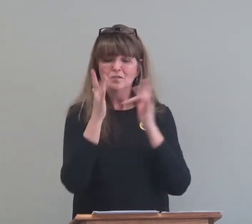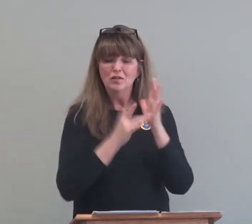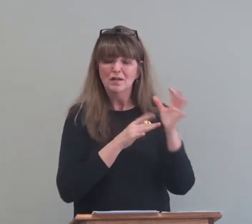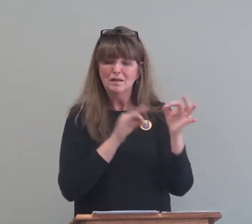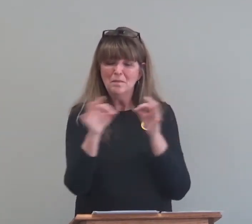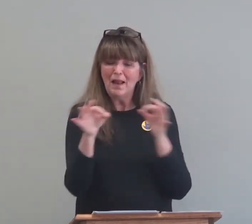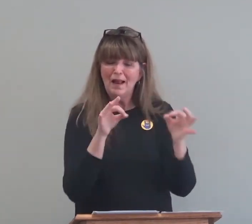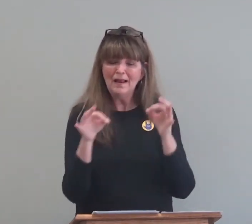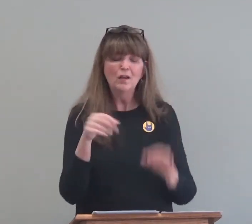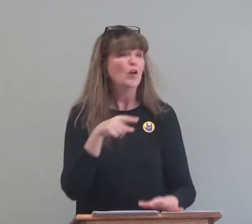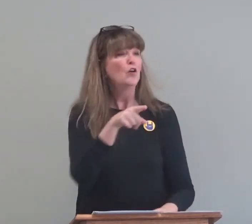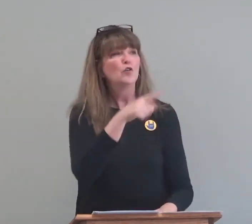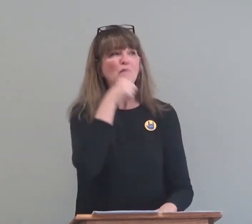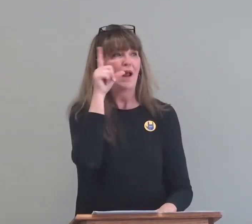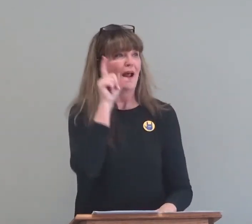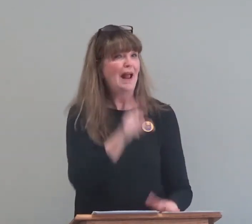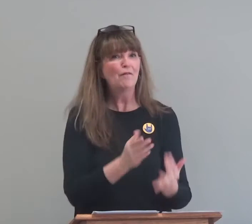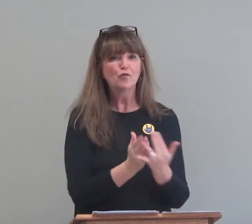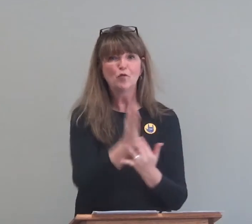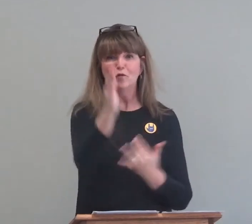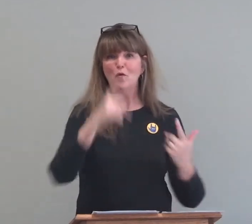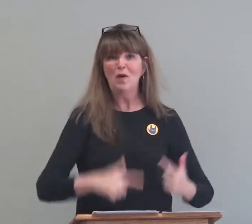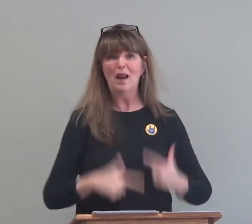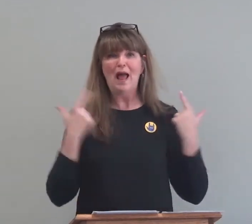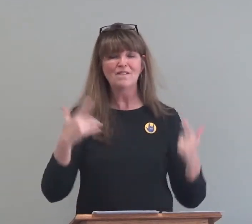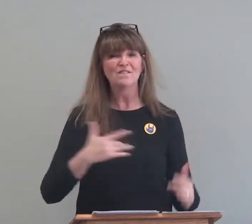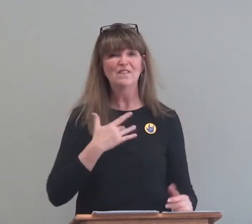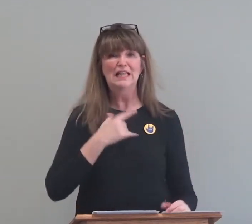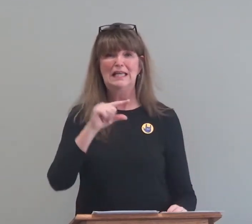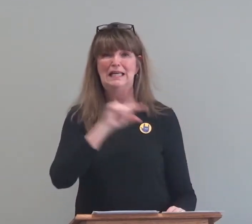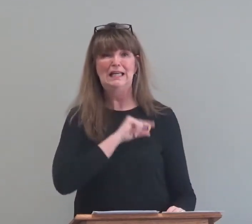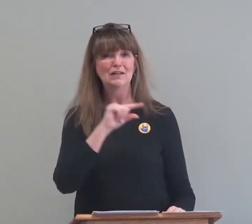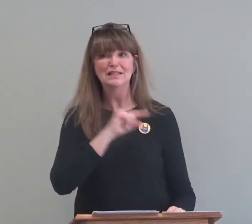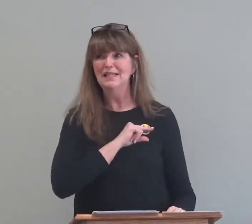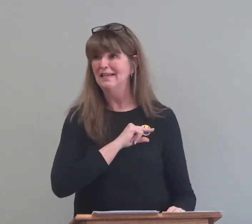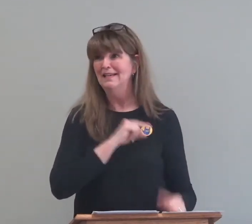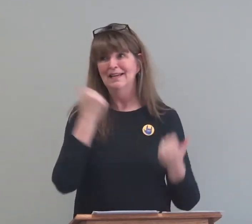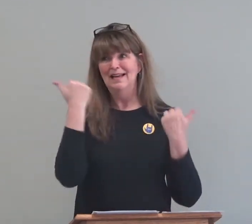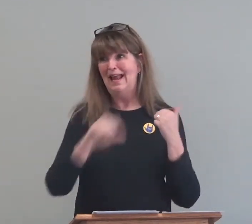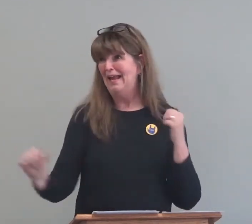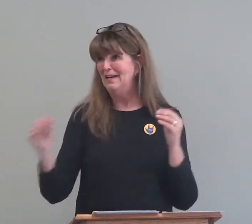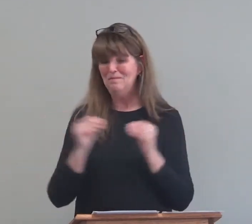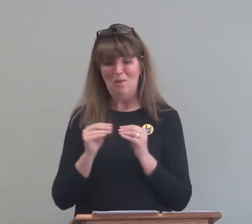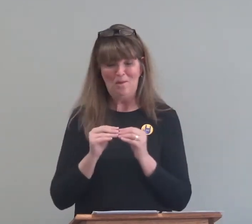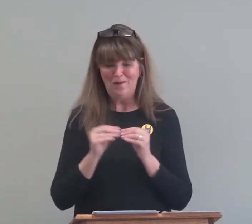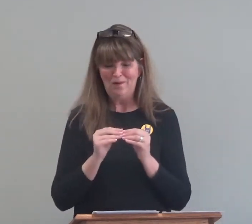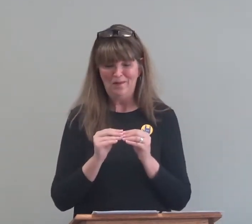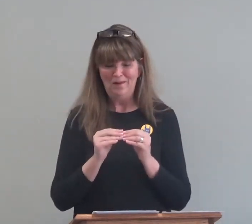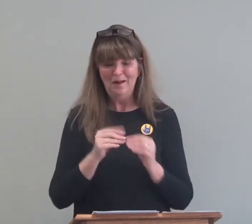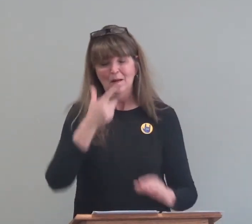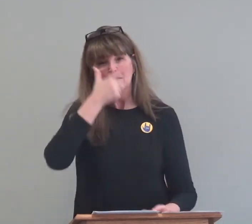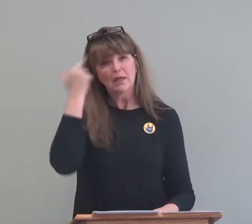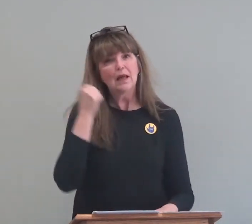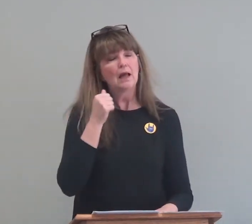Then Jesus appeared to Peter and explained that you don't have to go through life feeling guilty any longer